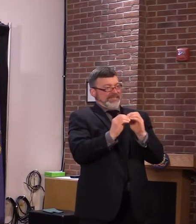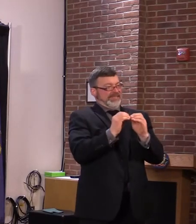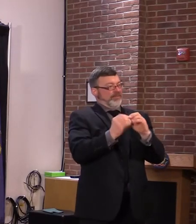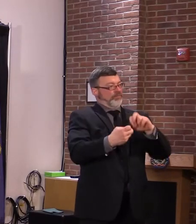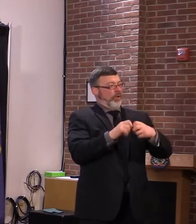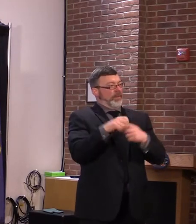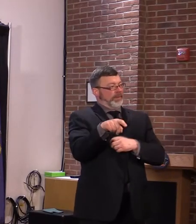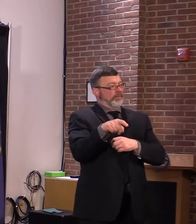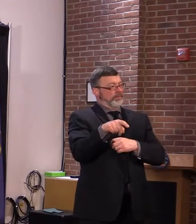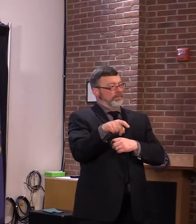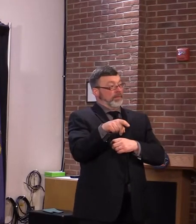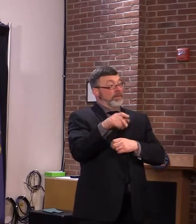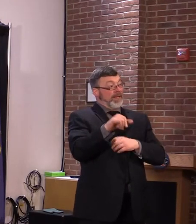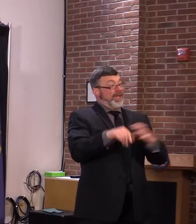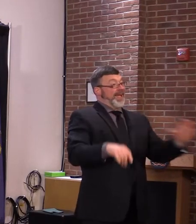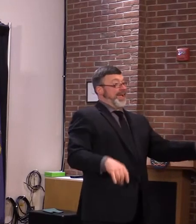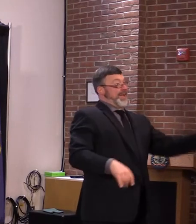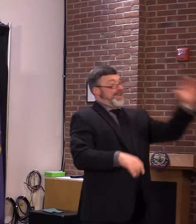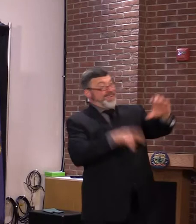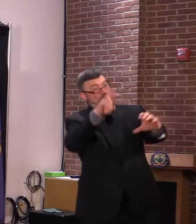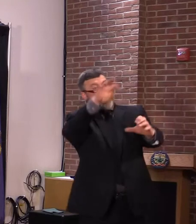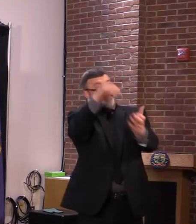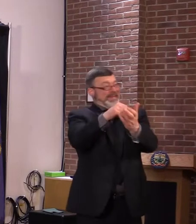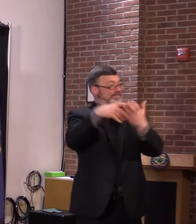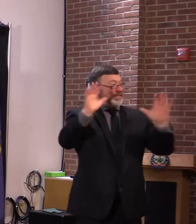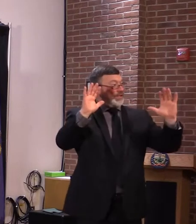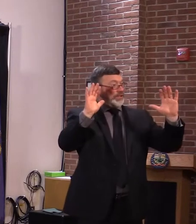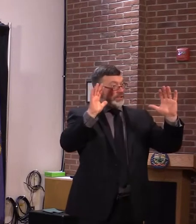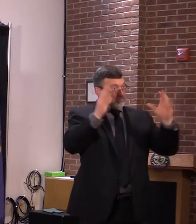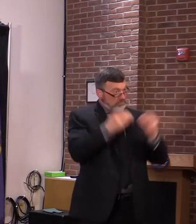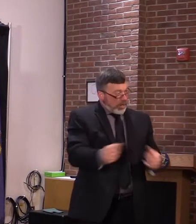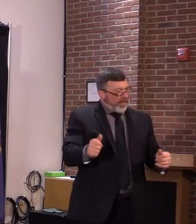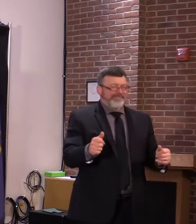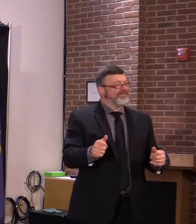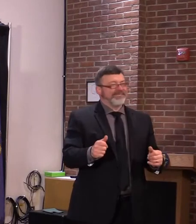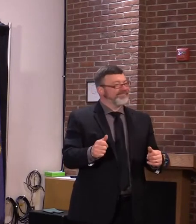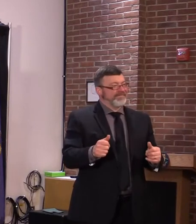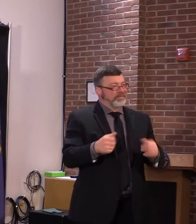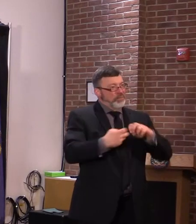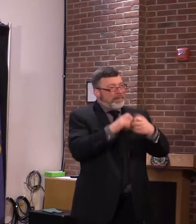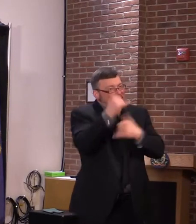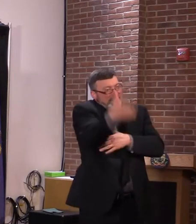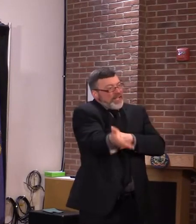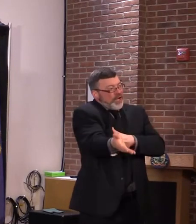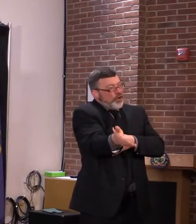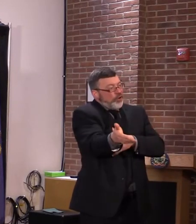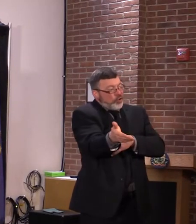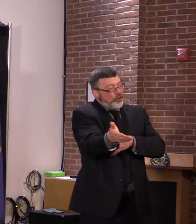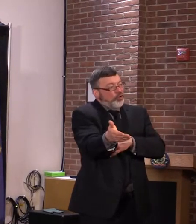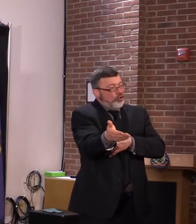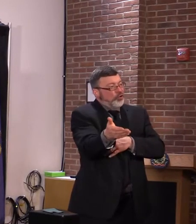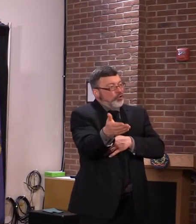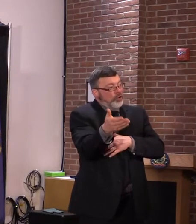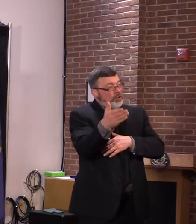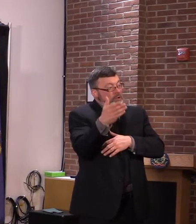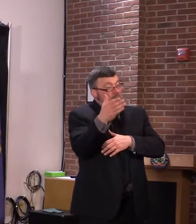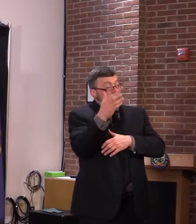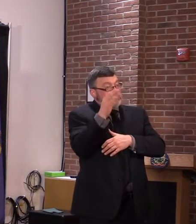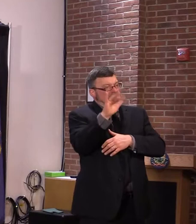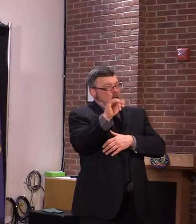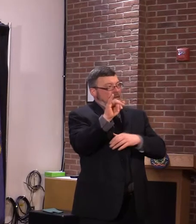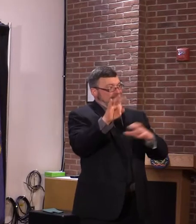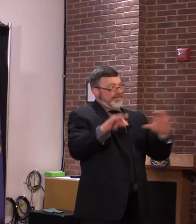heard upwards to $300 million, I'm just not sure what the figure is. But if we're going to invest $200 million into the